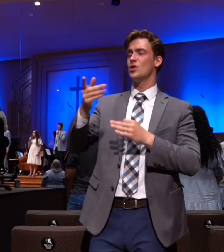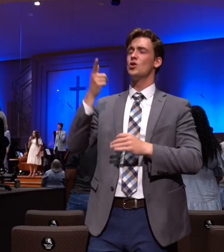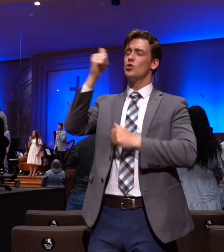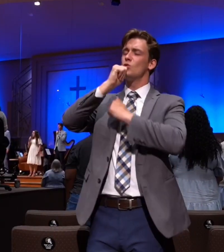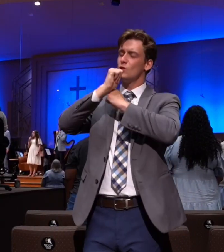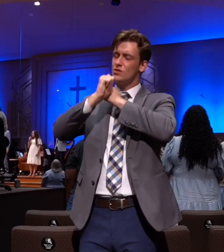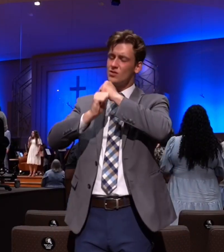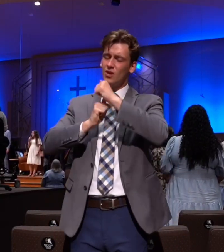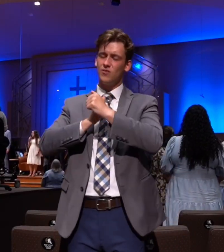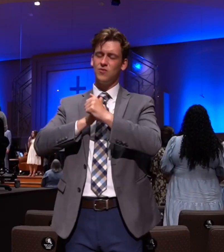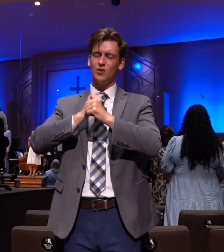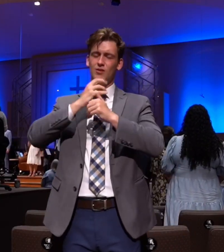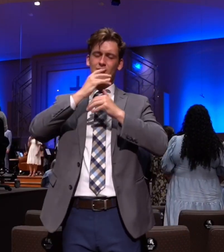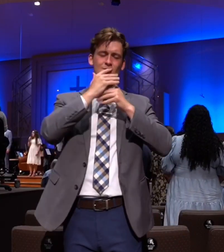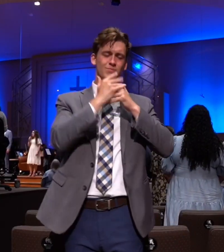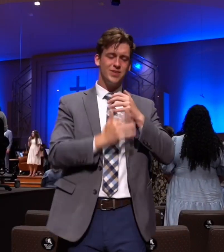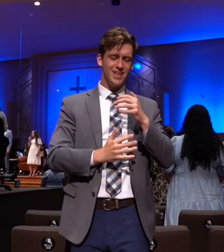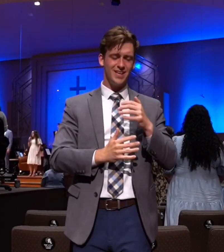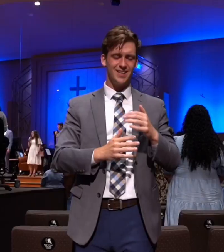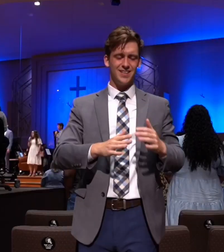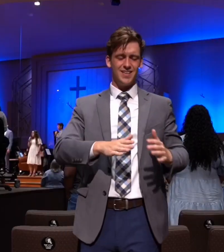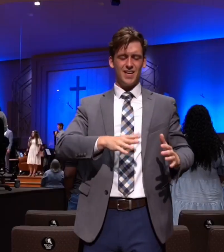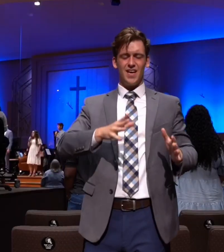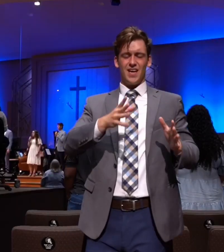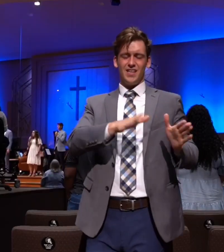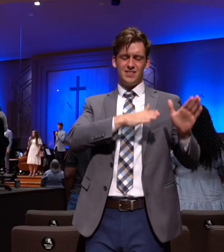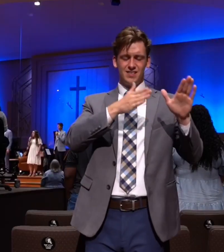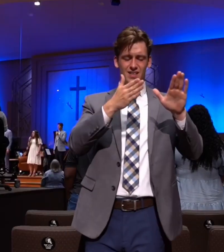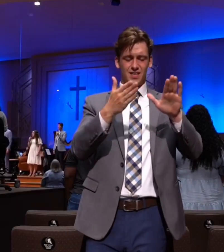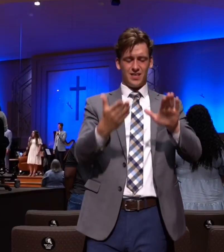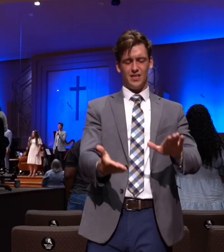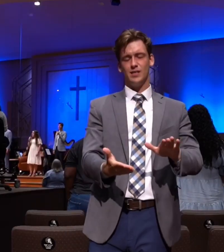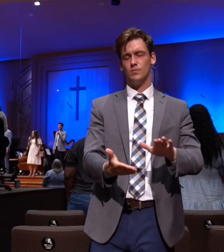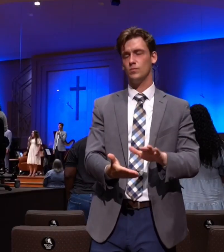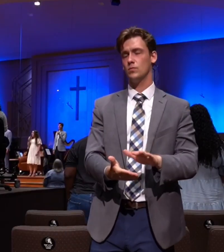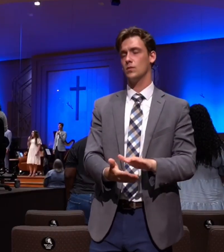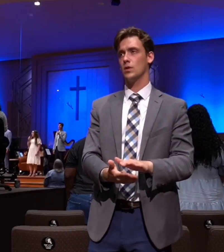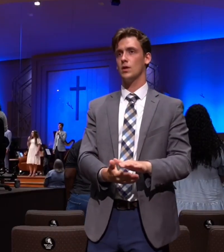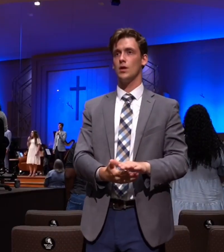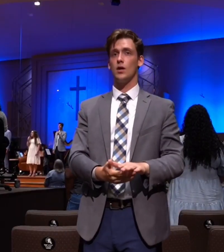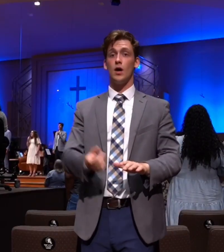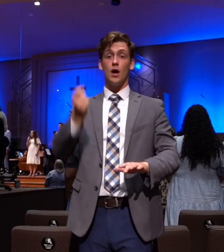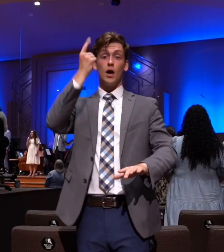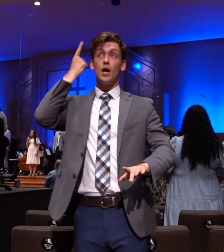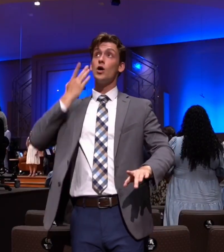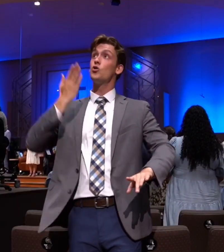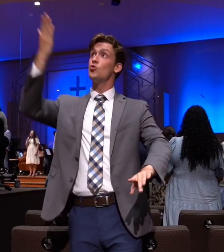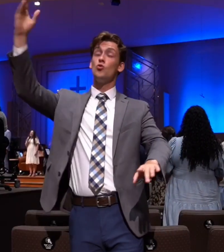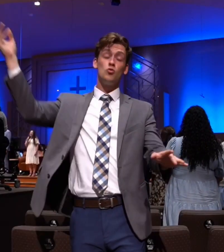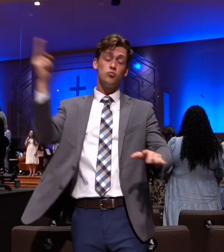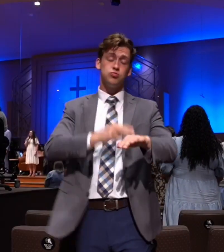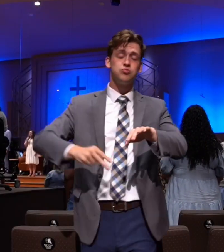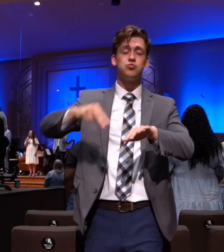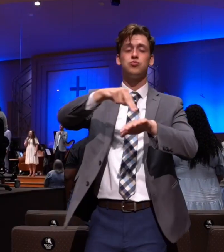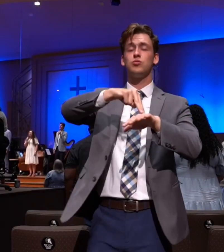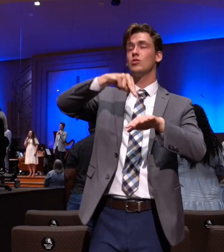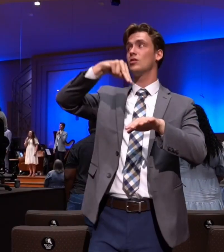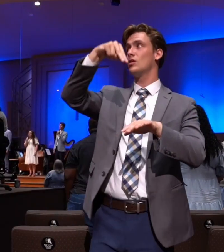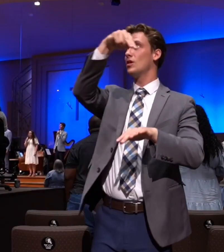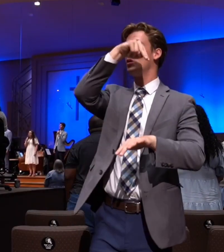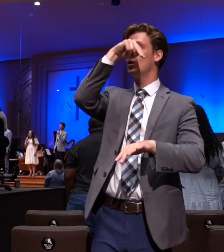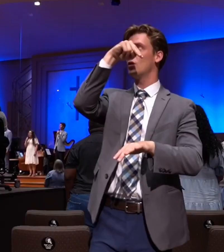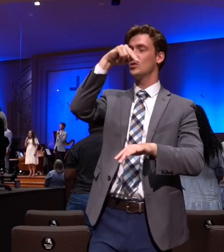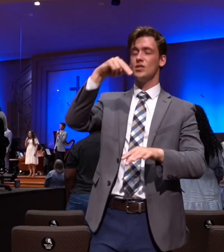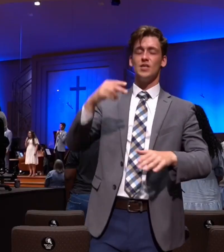suffered, bled, and died. You rose, the grave and death